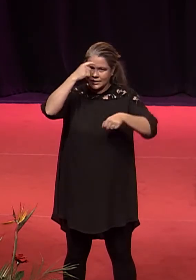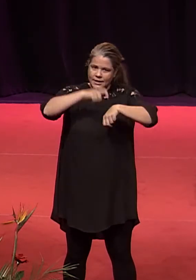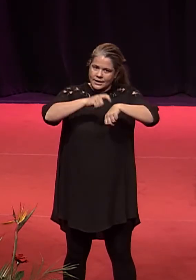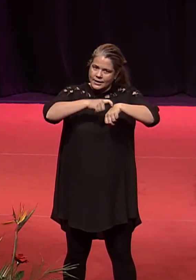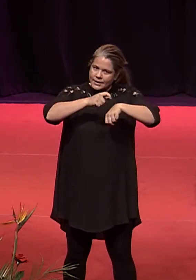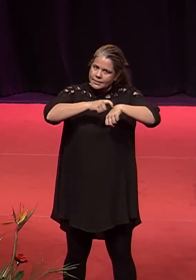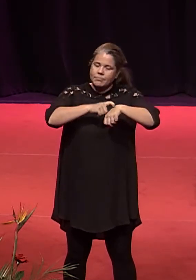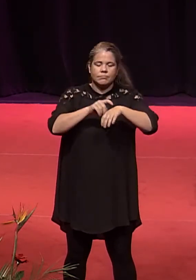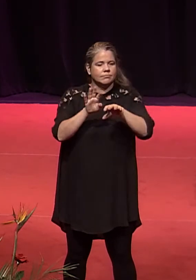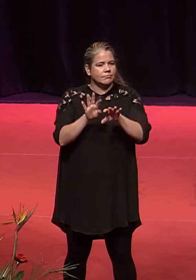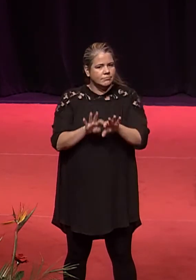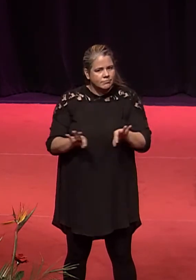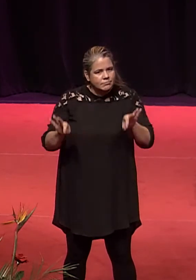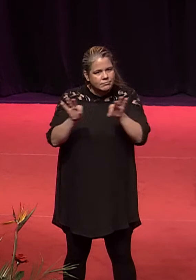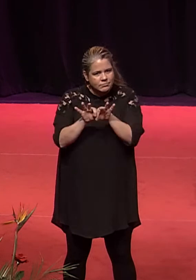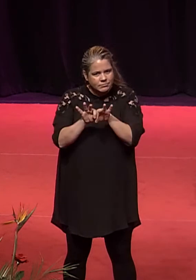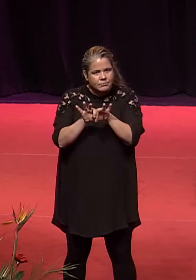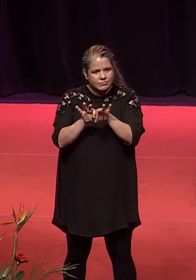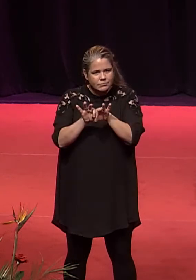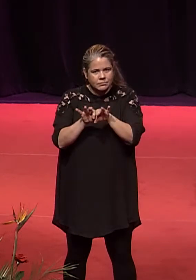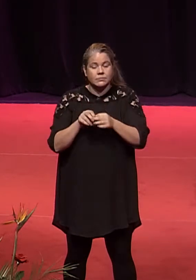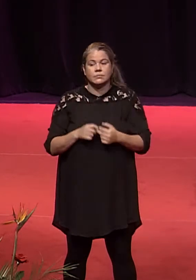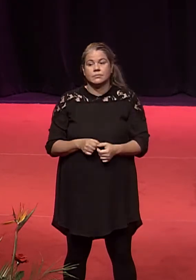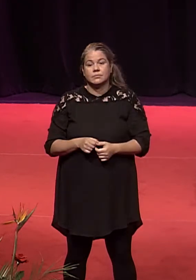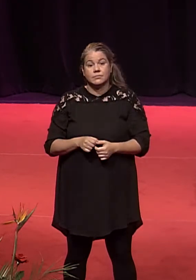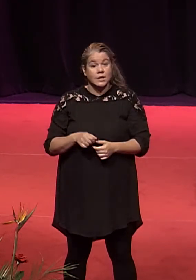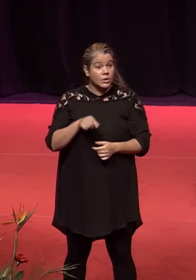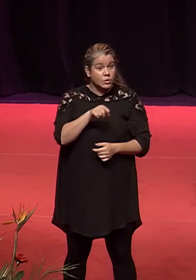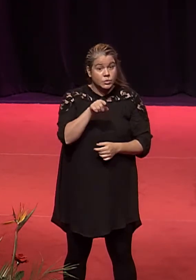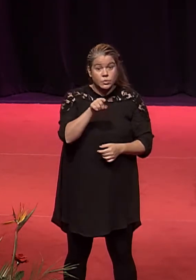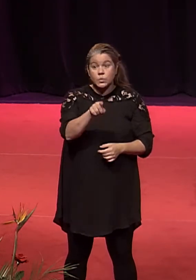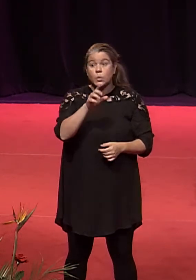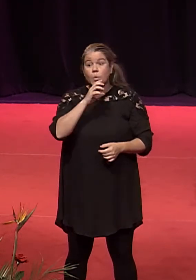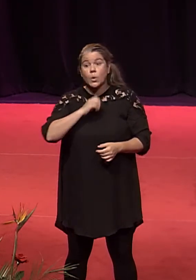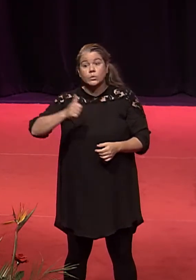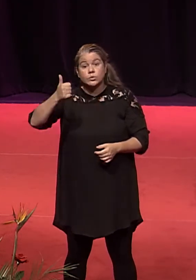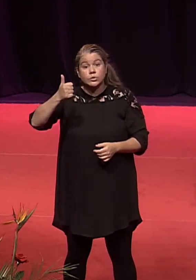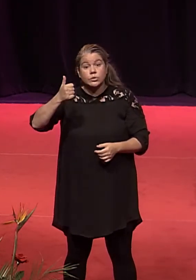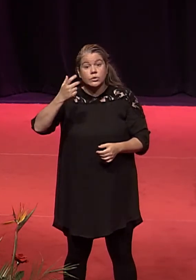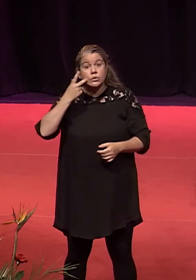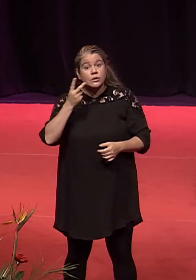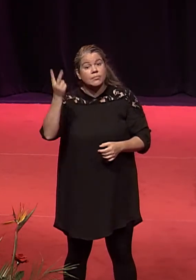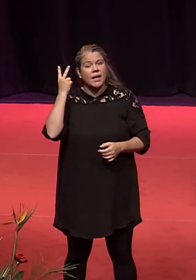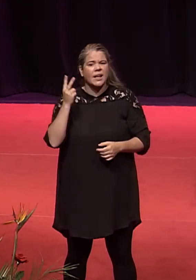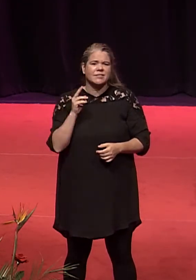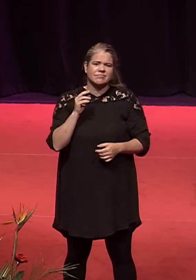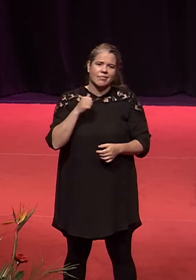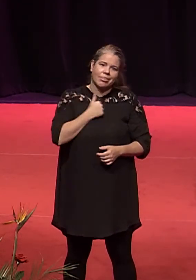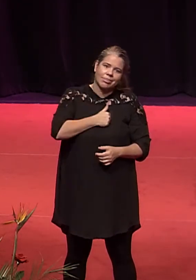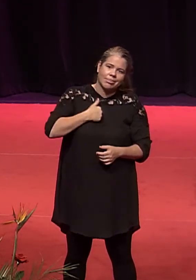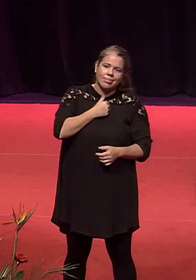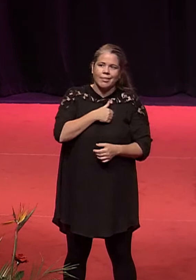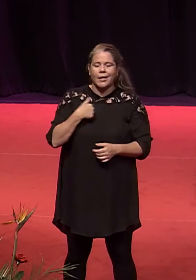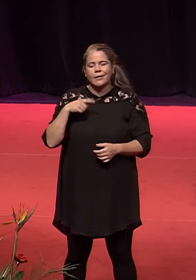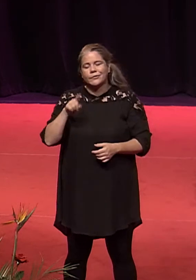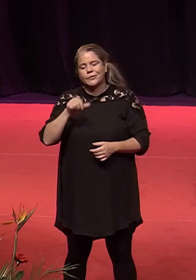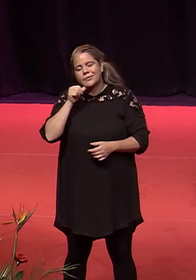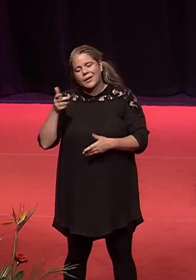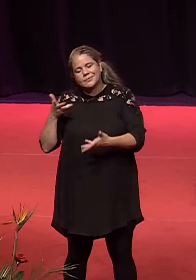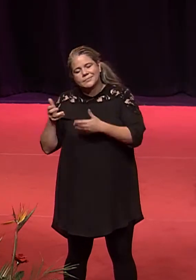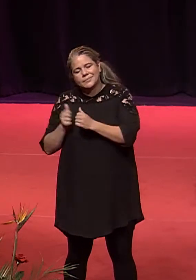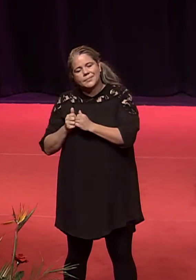possible. You will never regret a night spent with loved ones or family members or both.